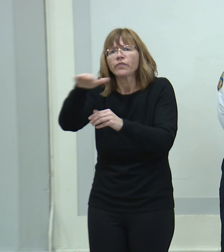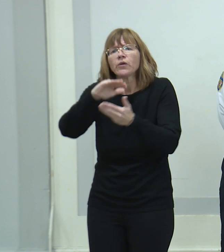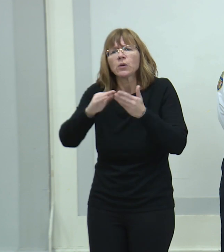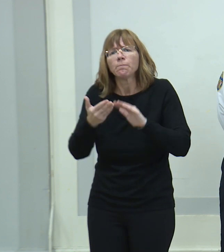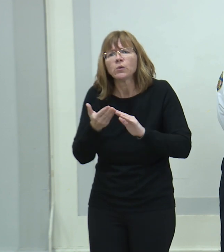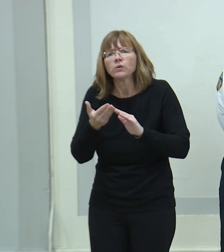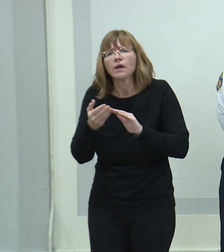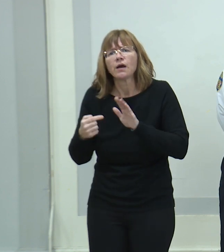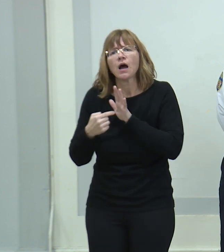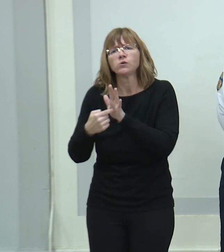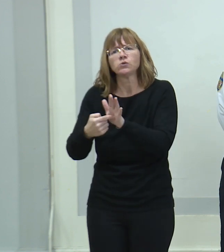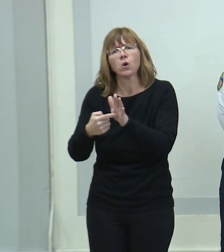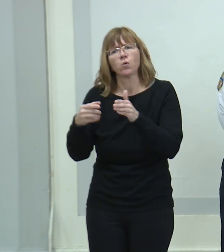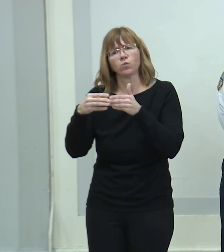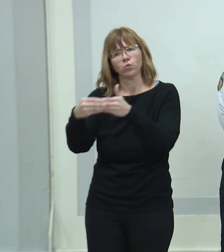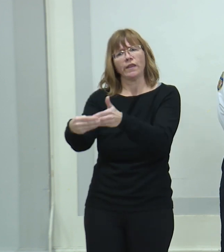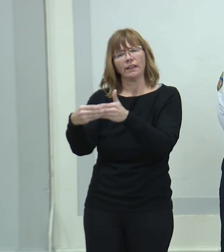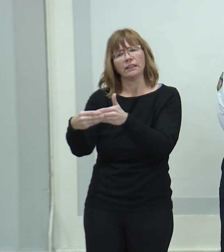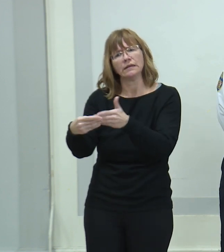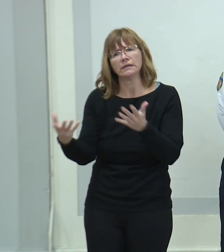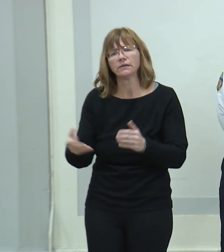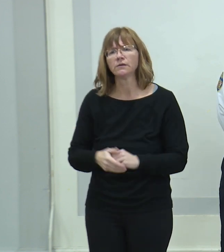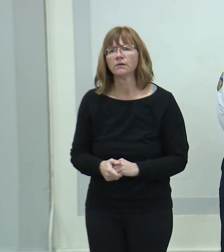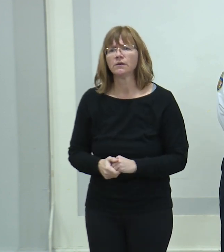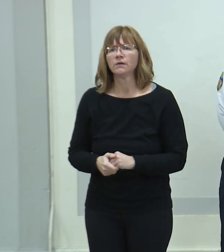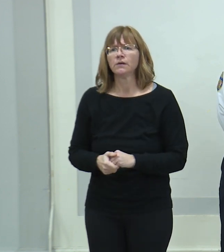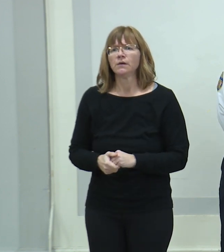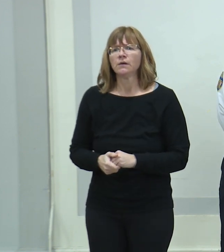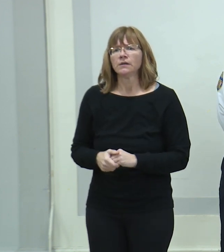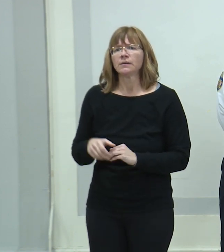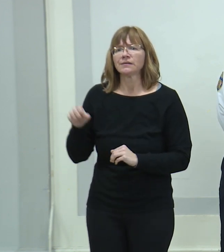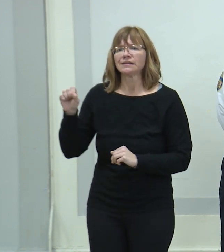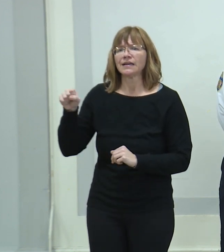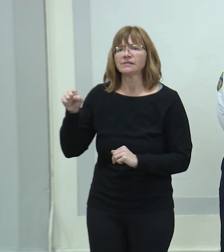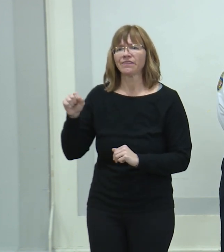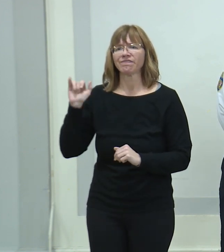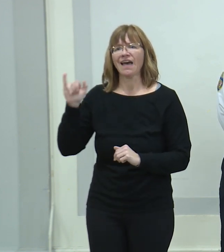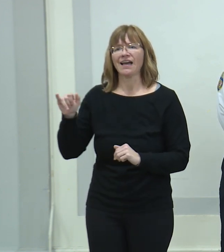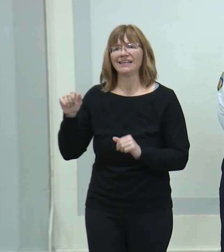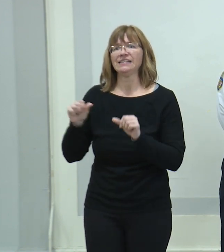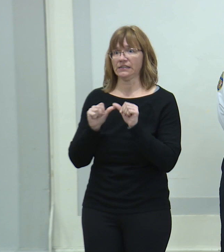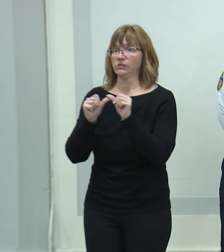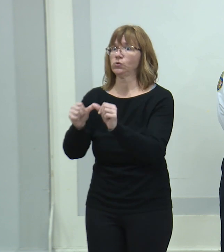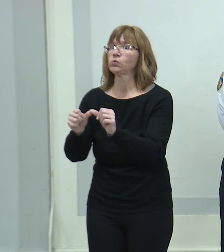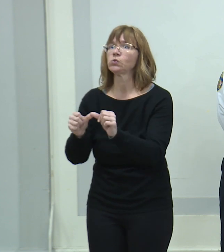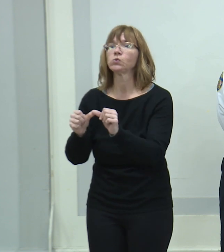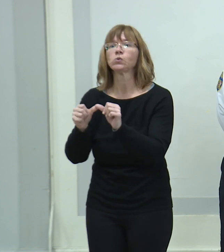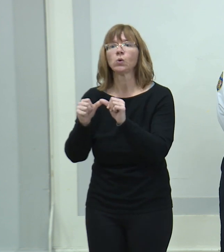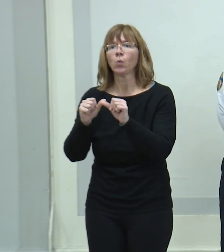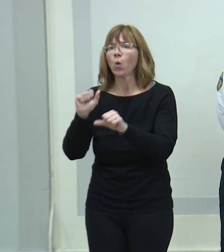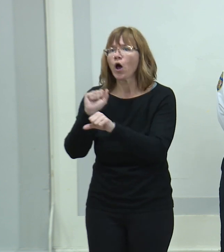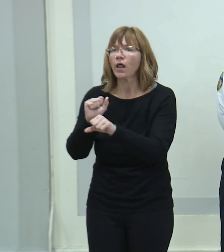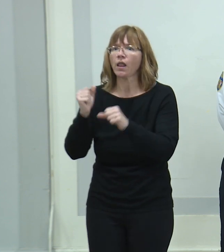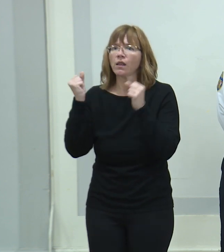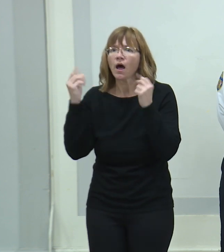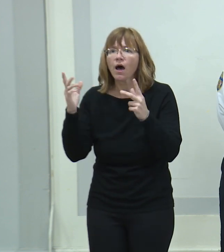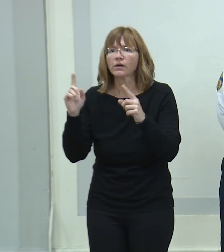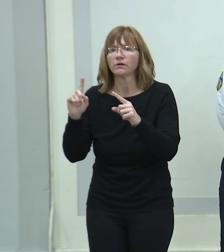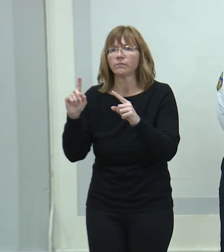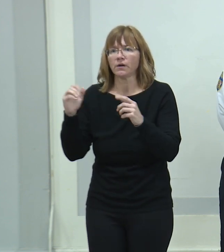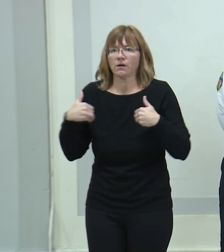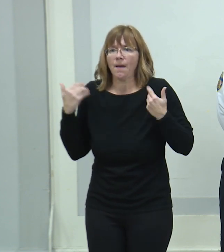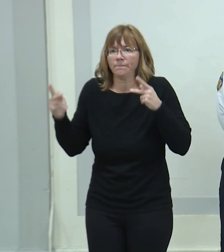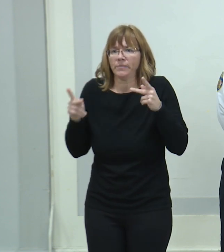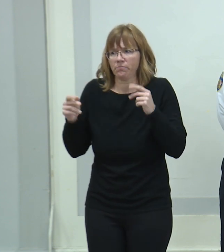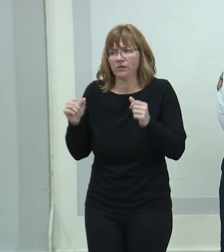you're leading as a mentor? Yeah, I think that one, I continue to spend a lot of time with young people, Barry. Actually, I